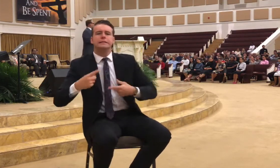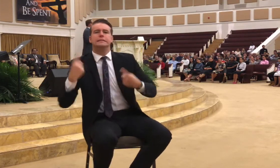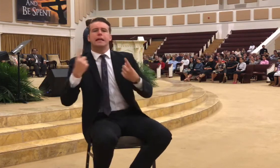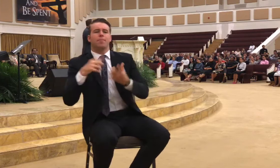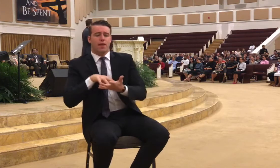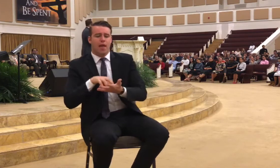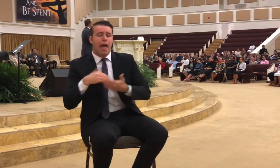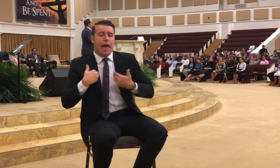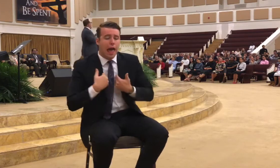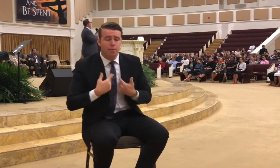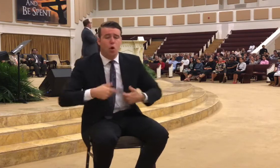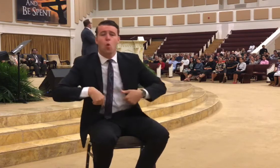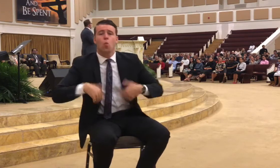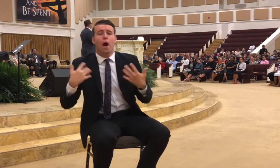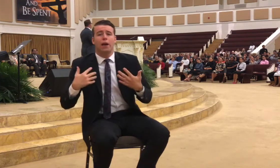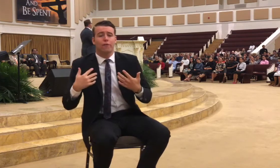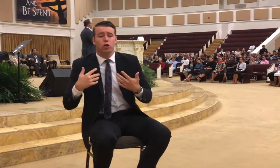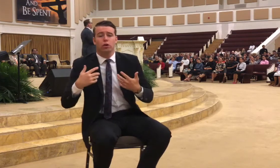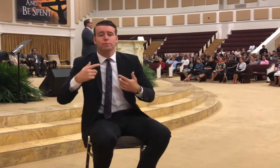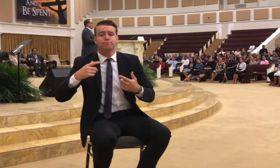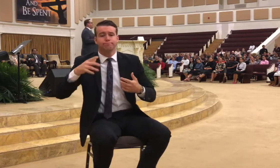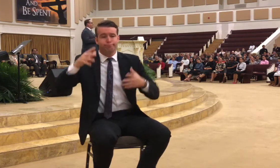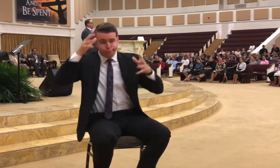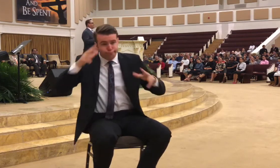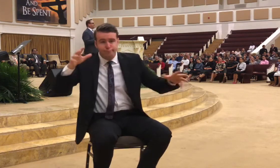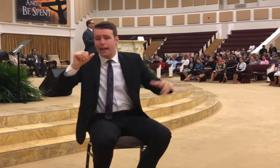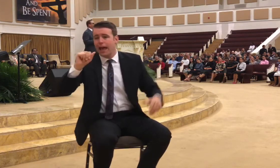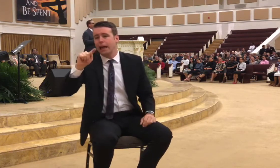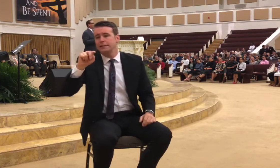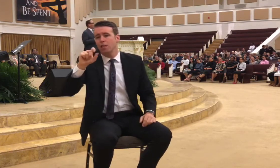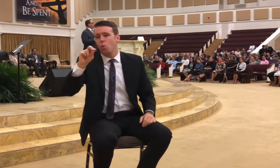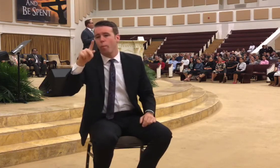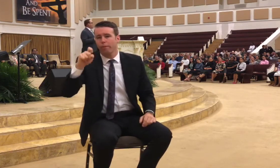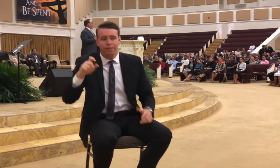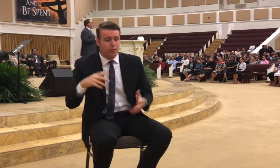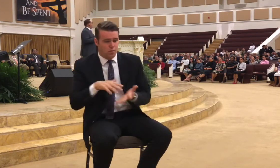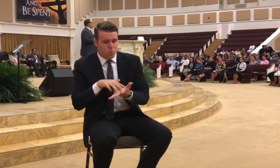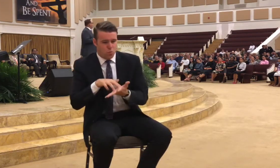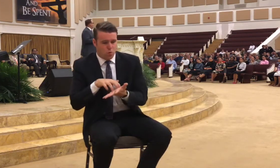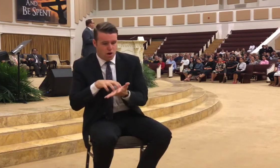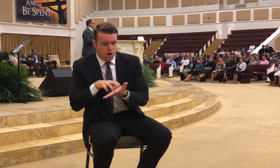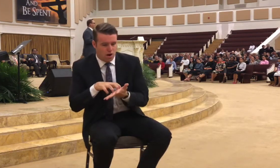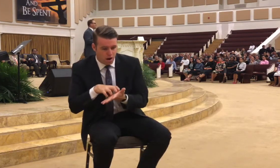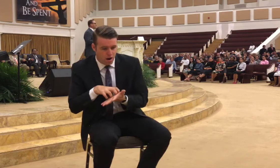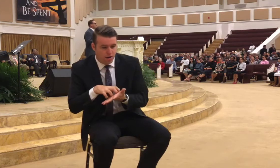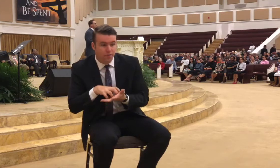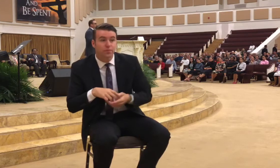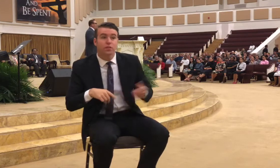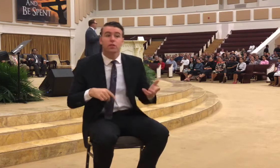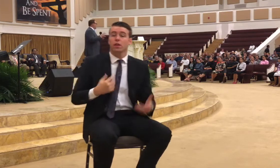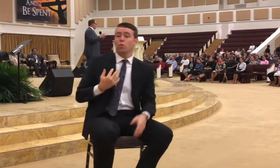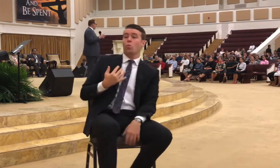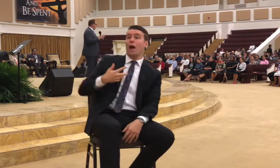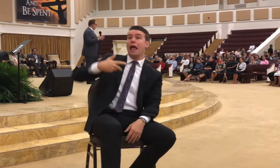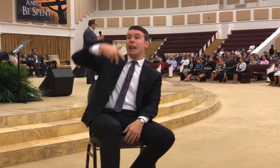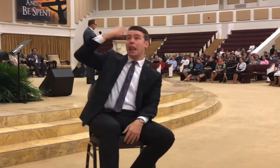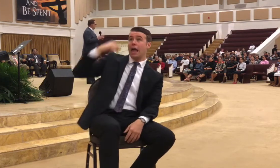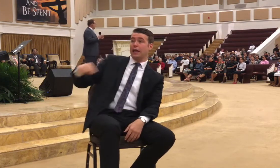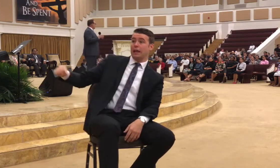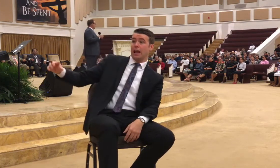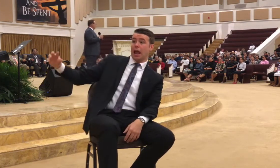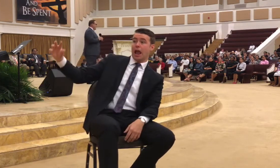down or some little antelope to get separated, and they wait for the lion to make the kill, and then they just kind of wait for